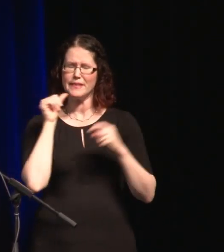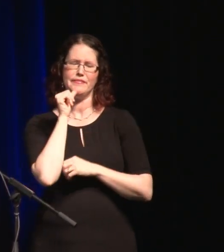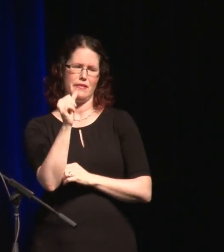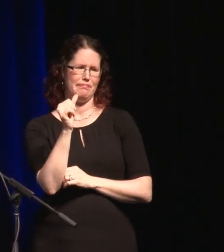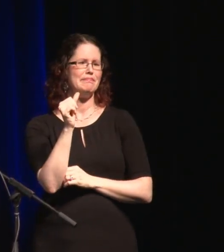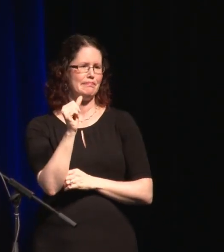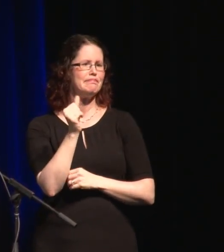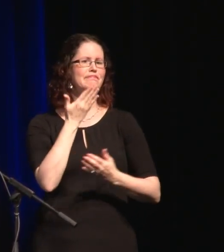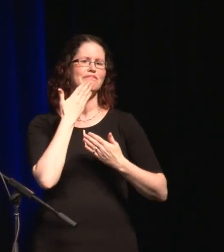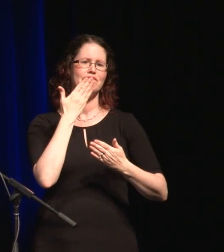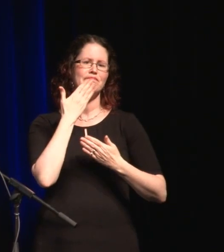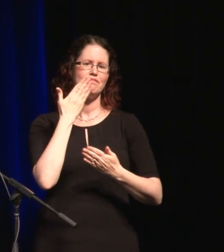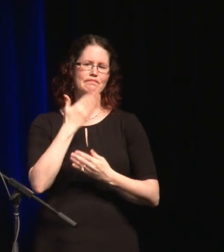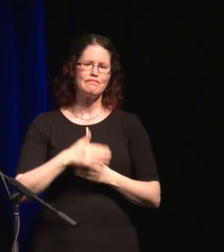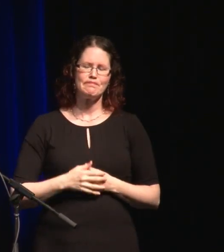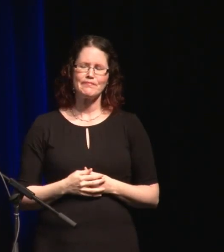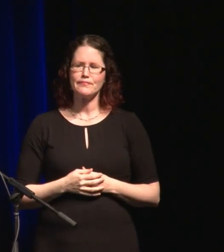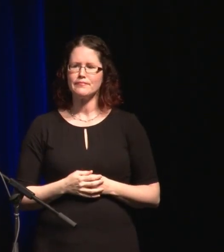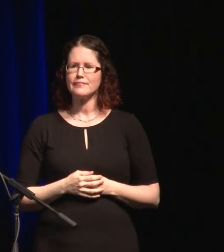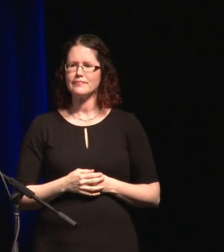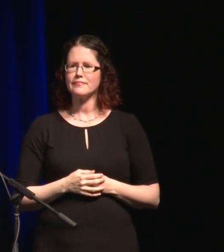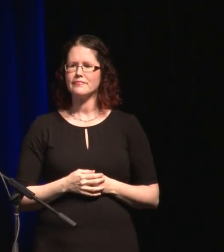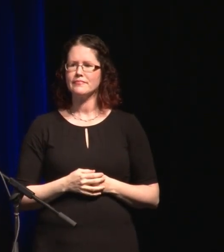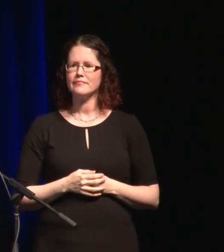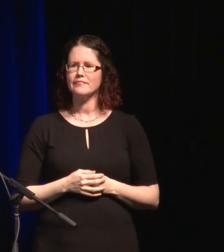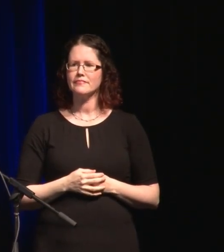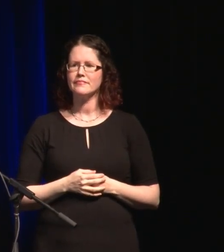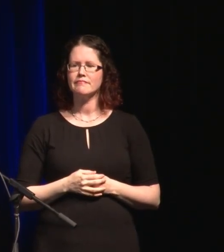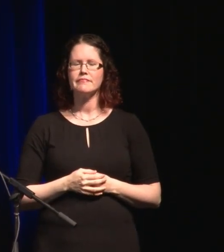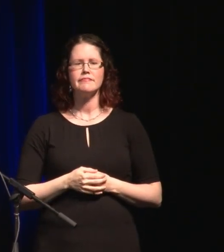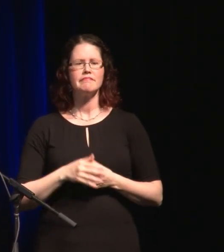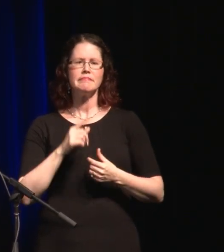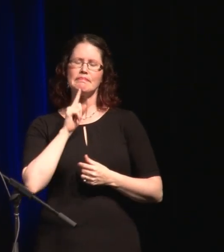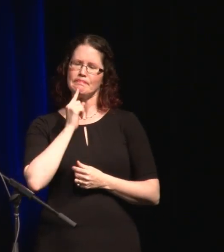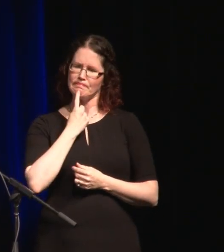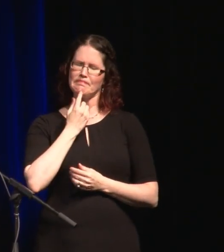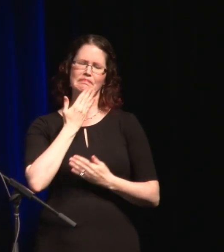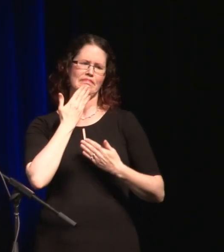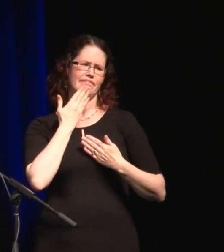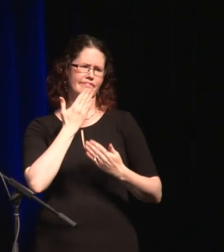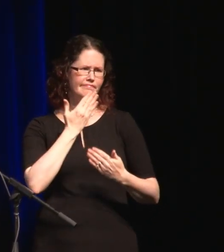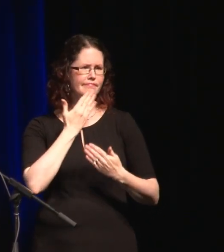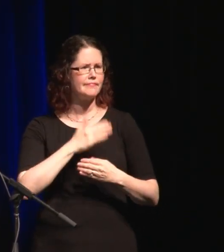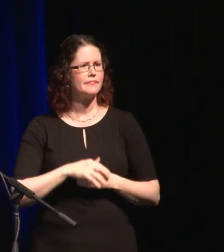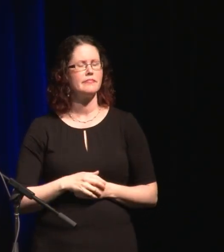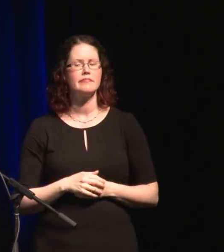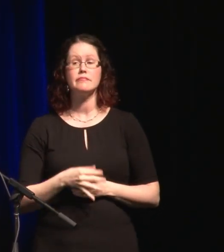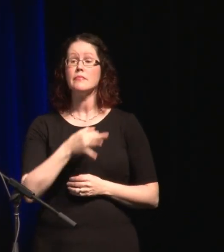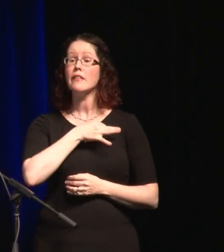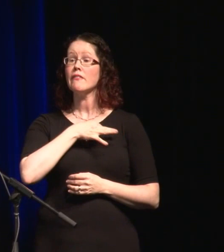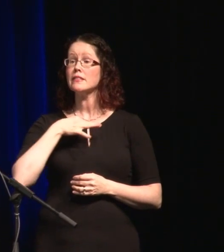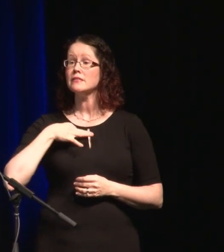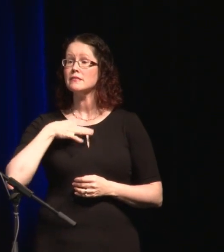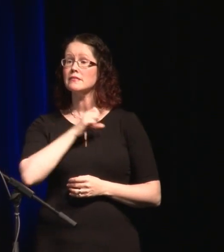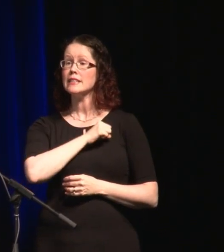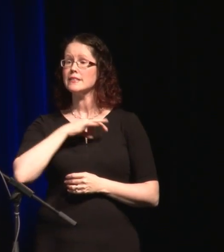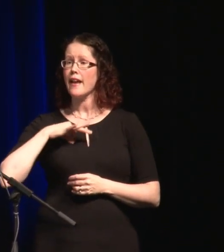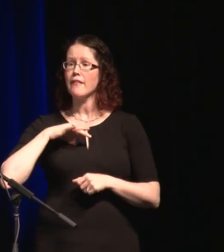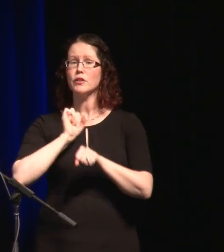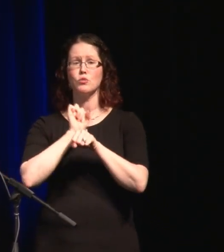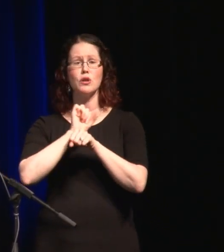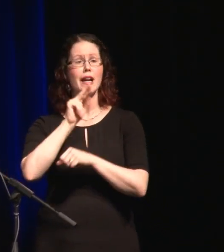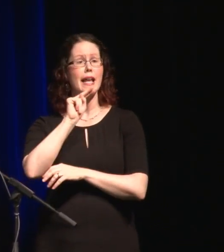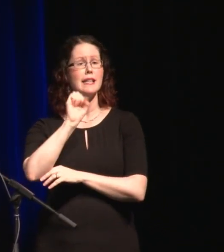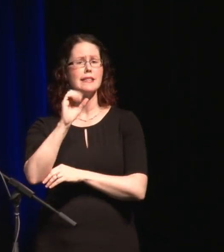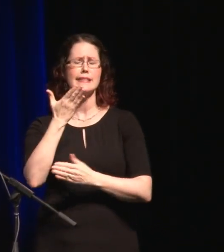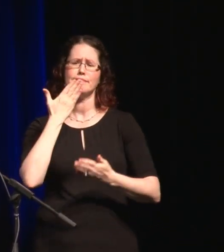grateful. Thank you from the bottom of our hearts. Thank you to the faculty and staff at NSCC for having